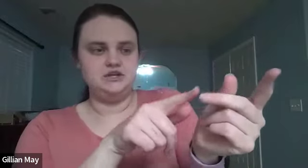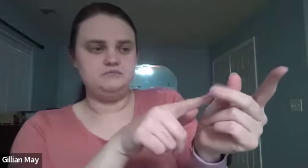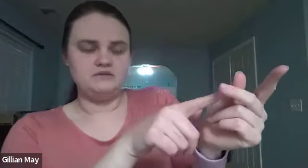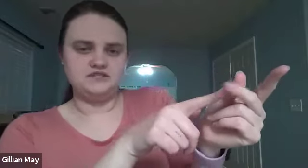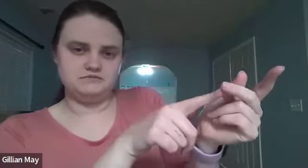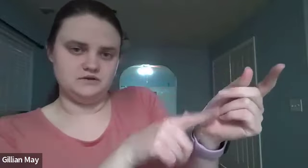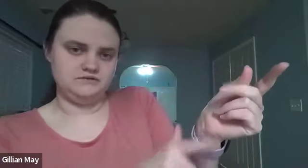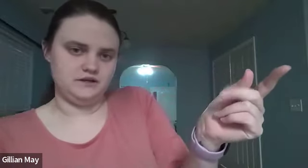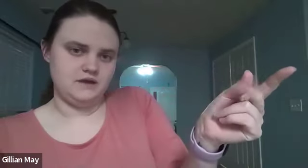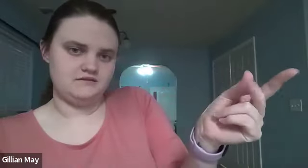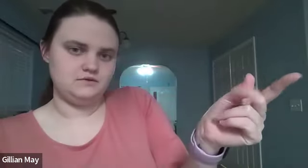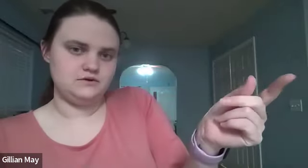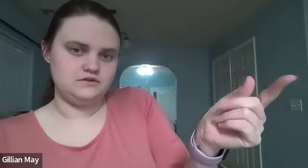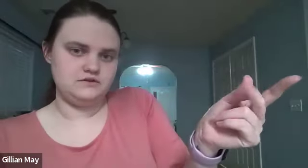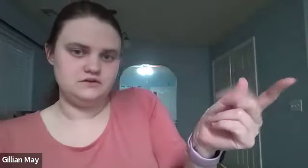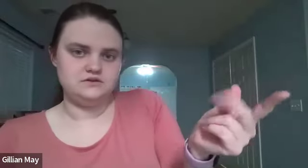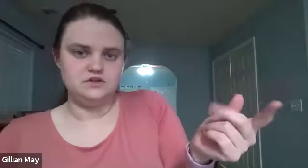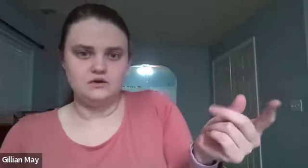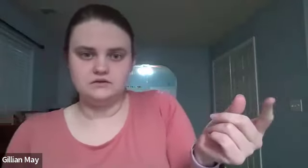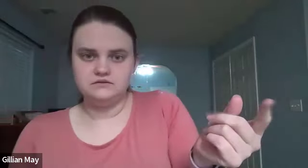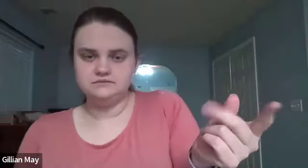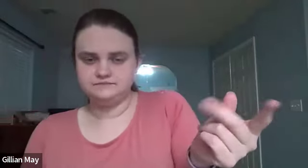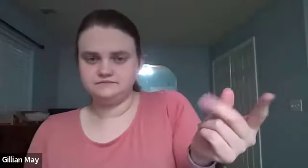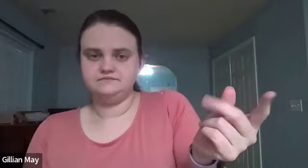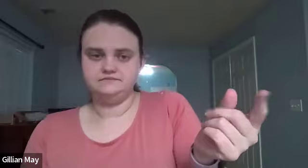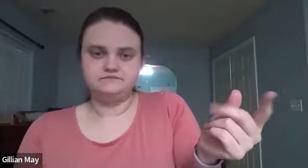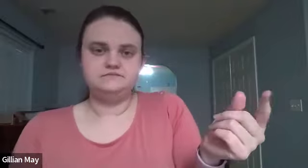you bounce your middle finger back and forth. Dog.